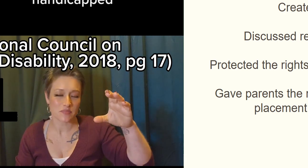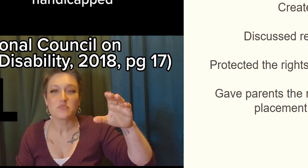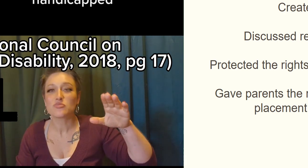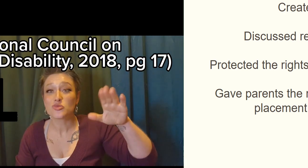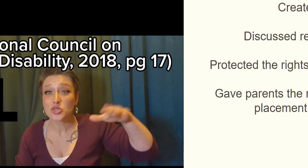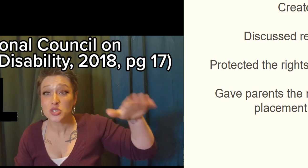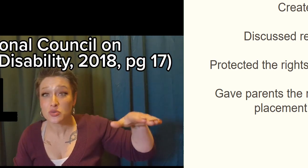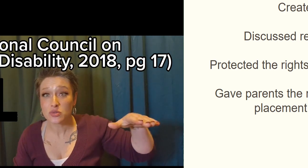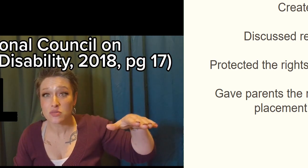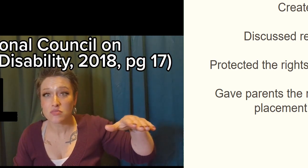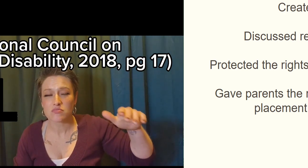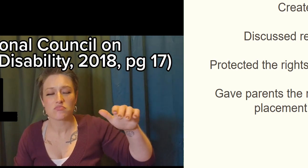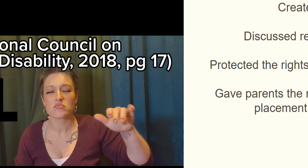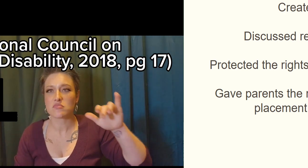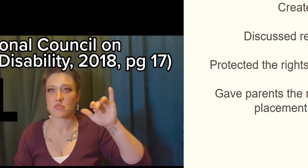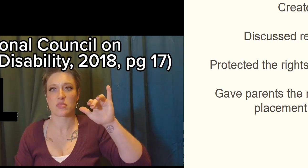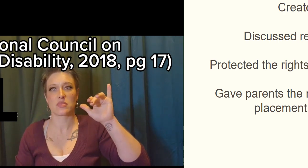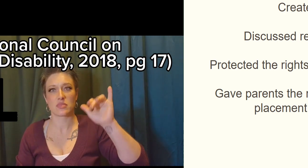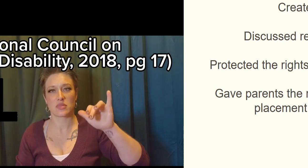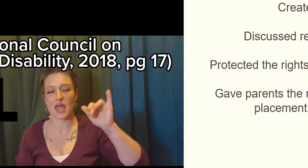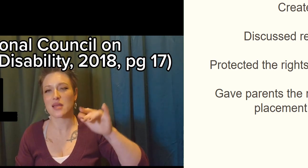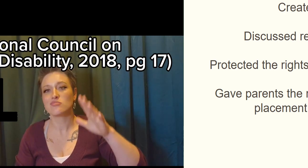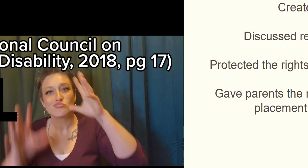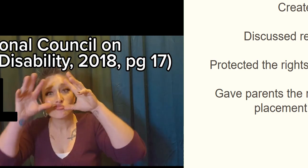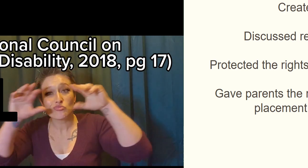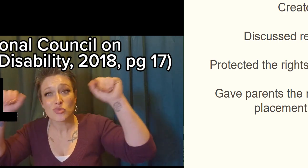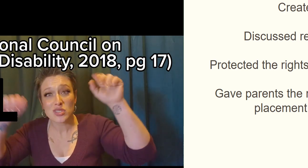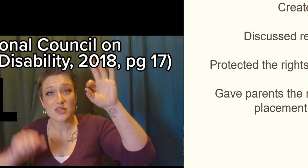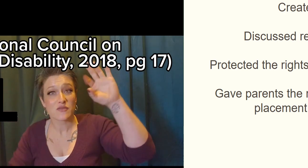Handicapped Children.